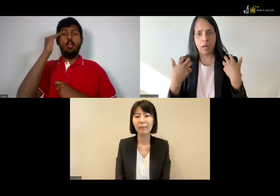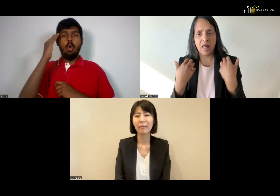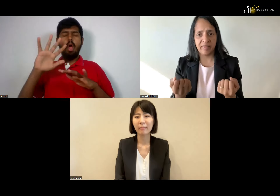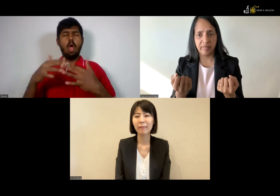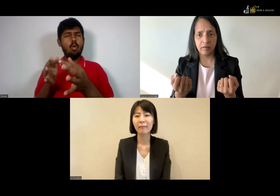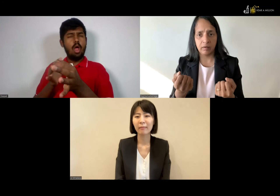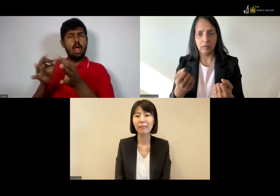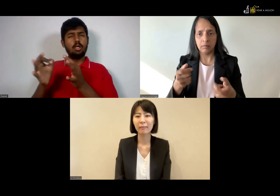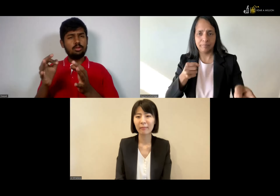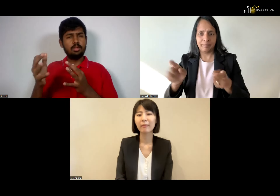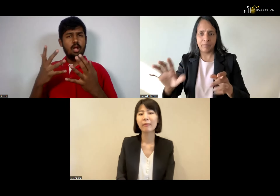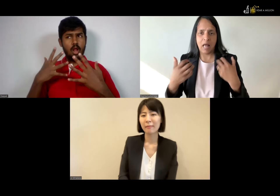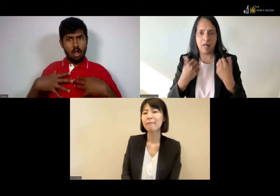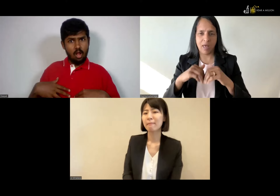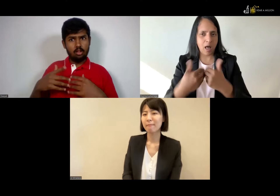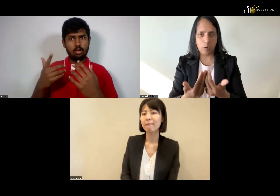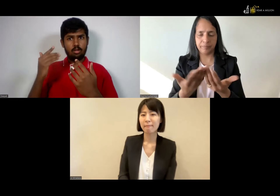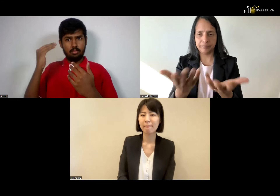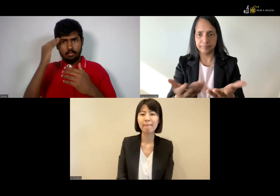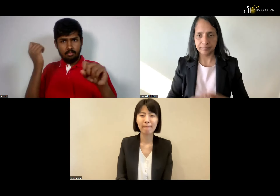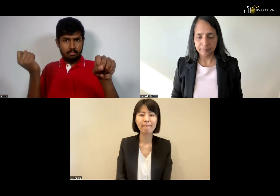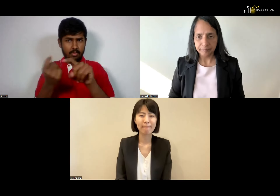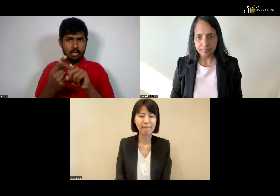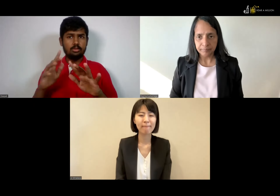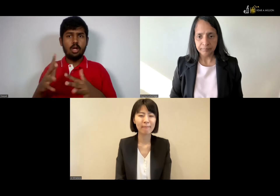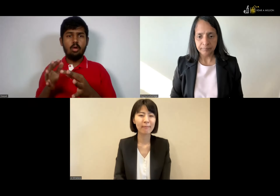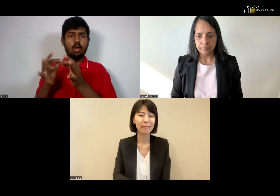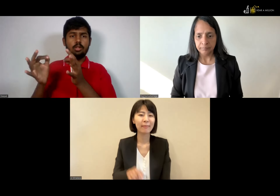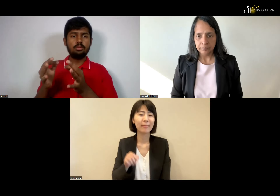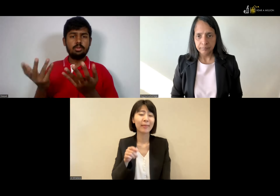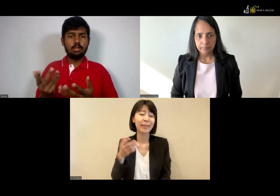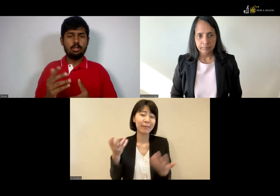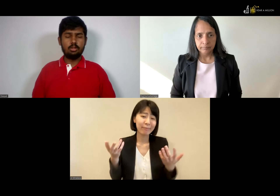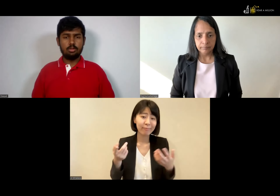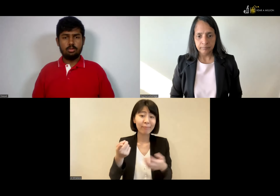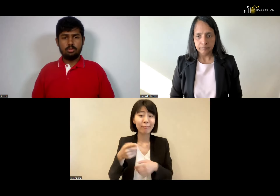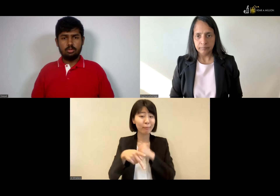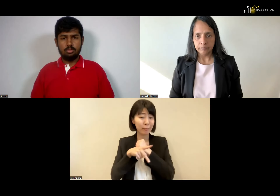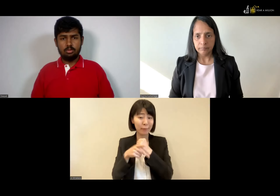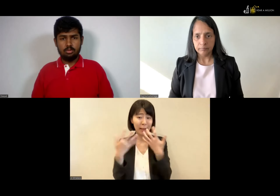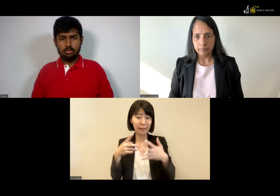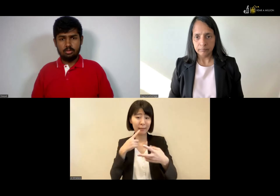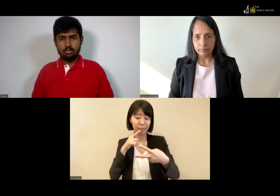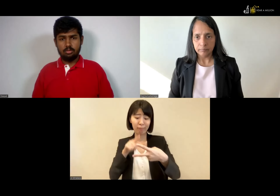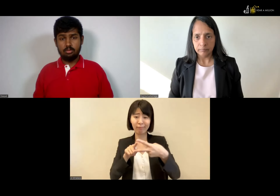the health issues, some health issues, if you could suggest, I mean, some health tips.